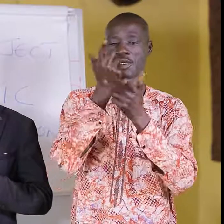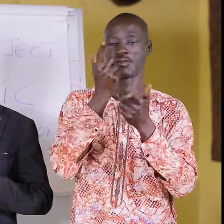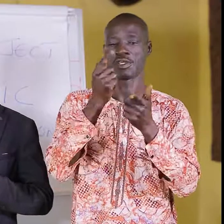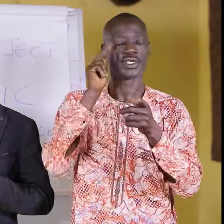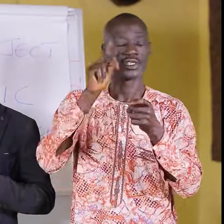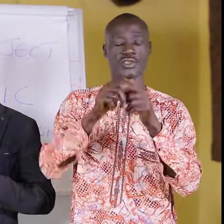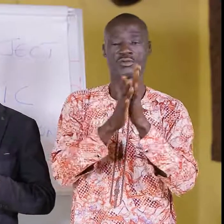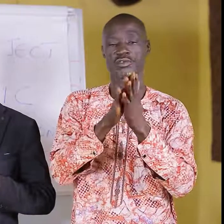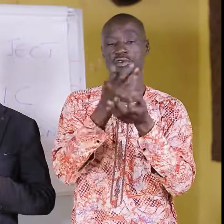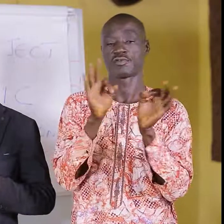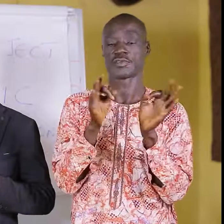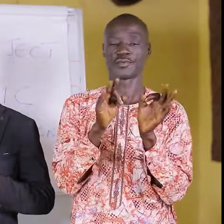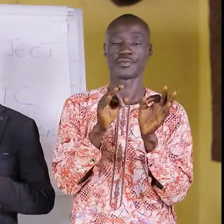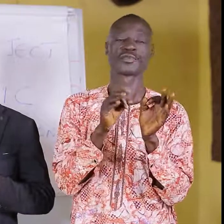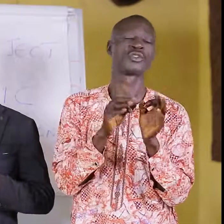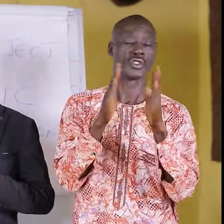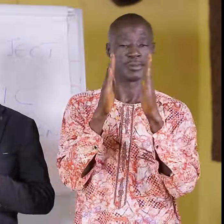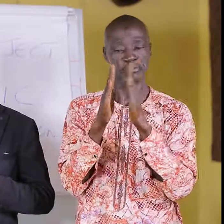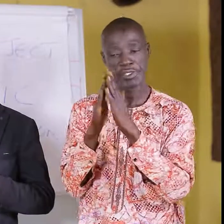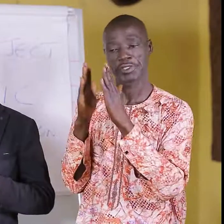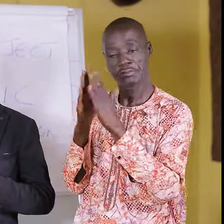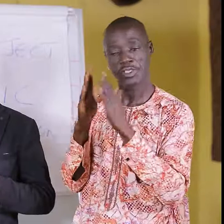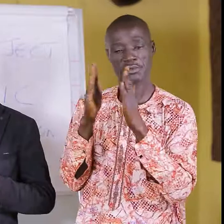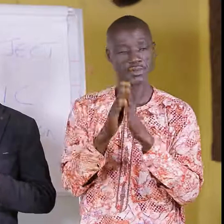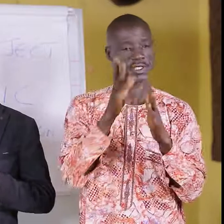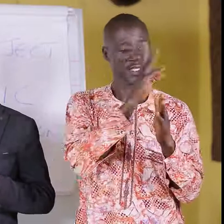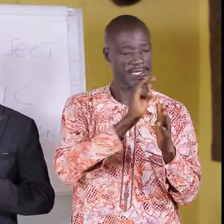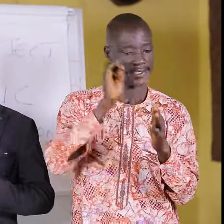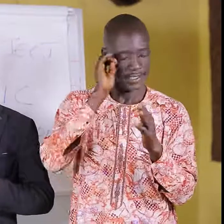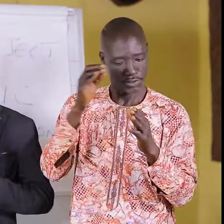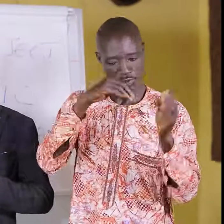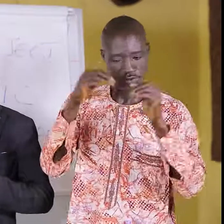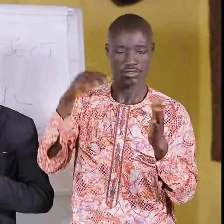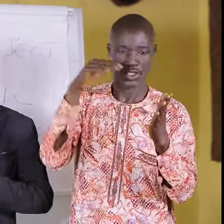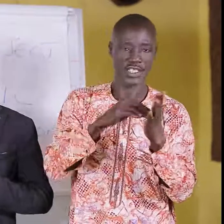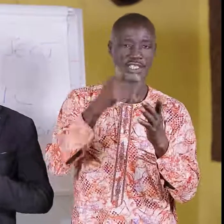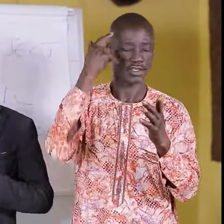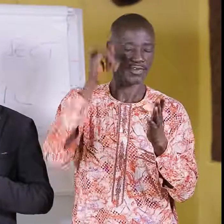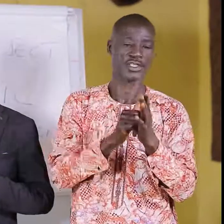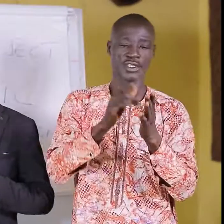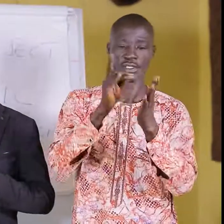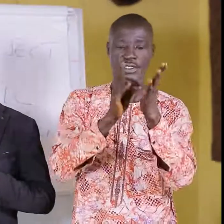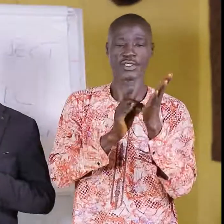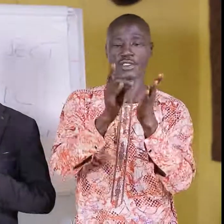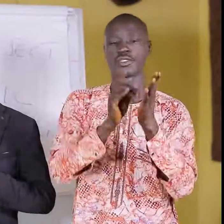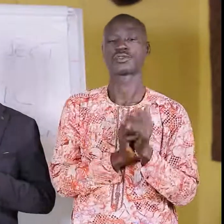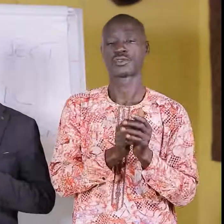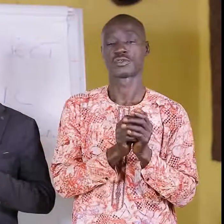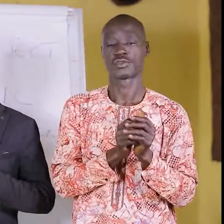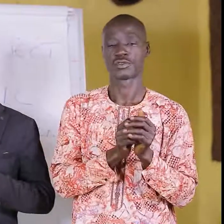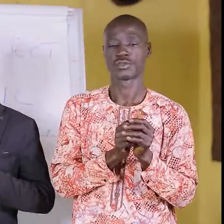before independence, there were a lot of pre-independence conferences discussing how Nigeria